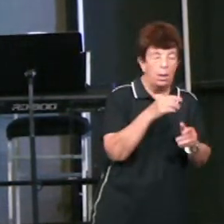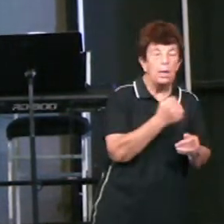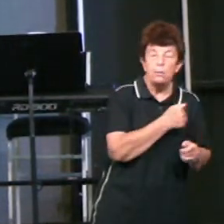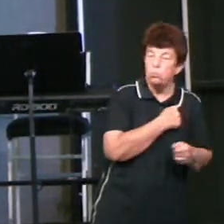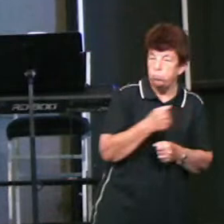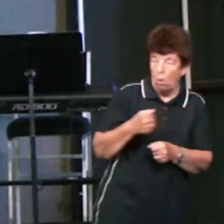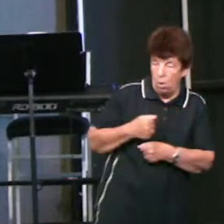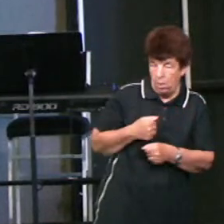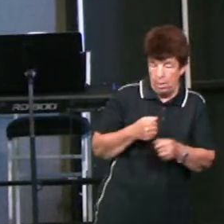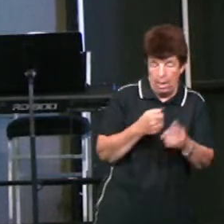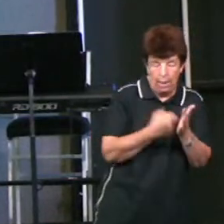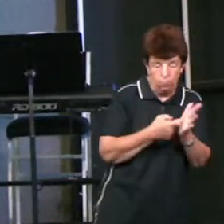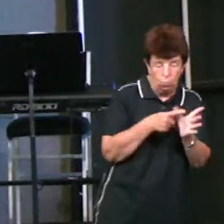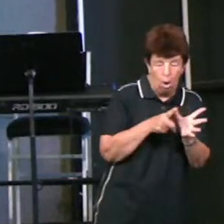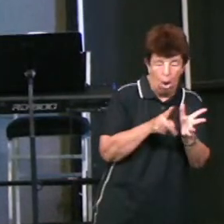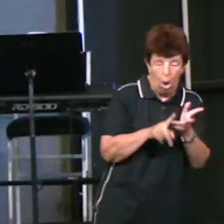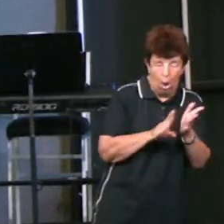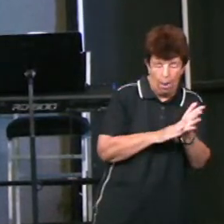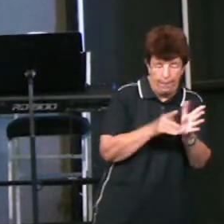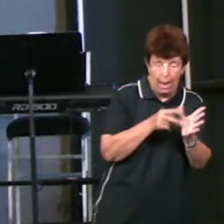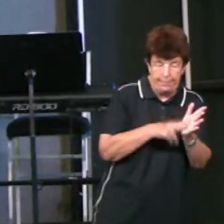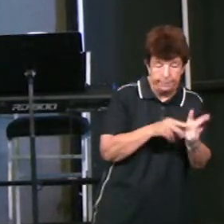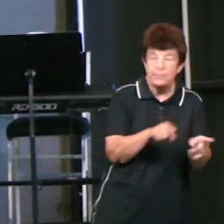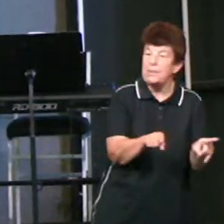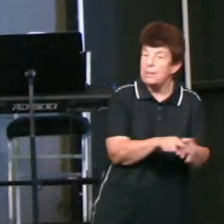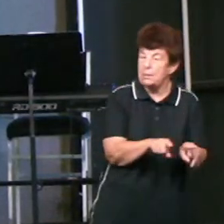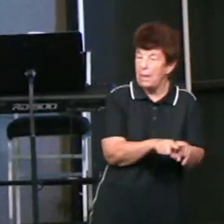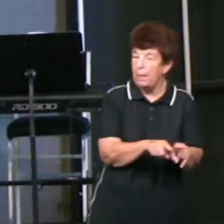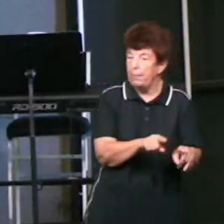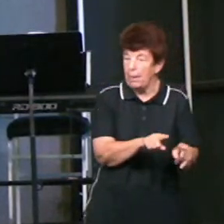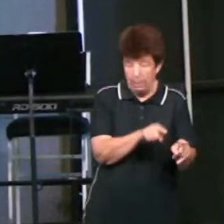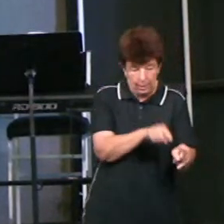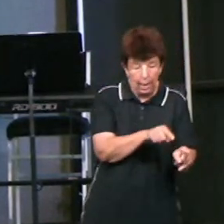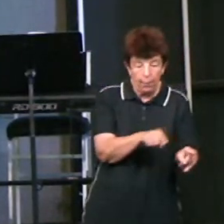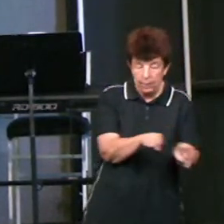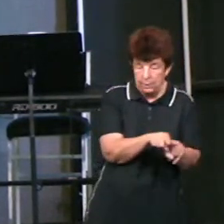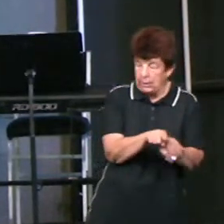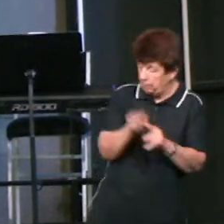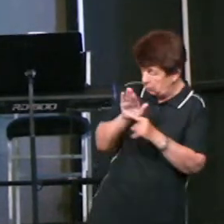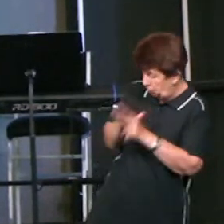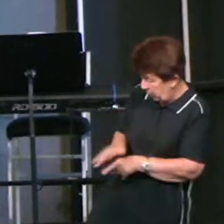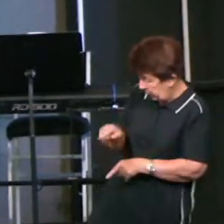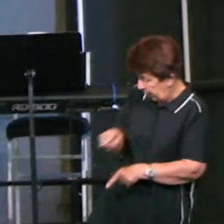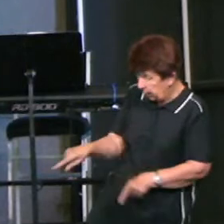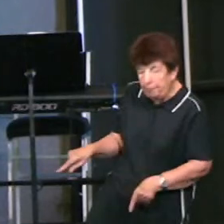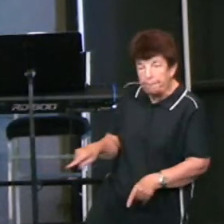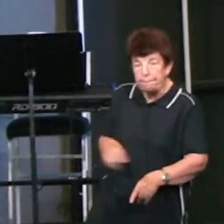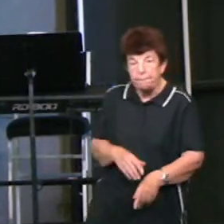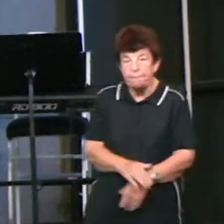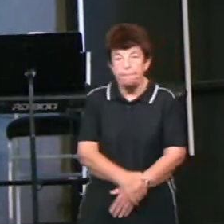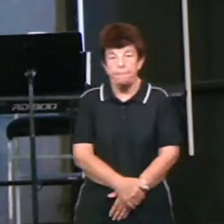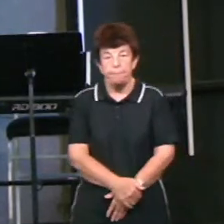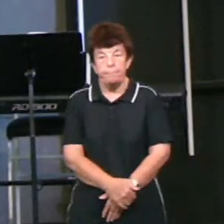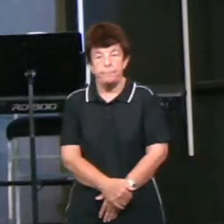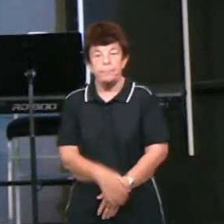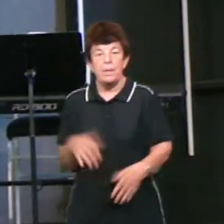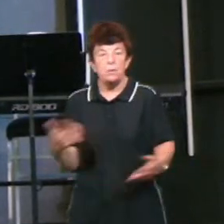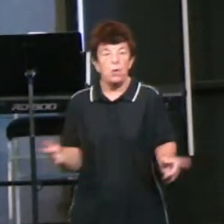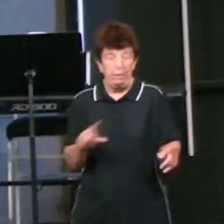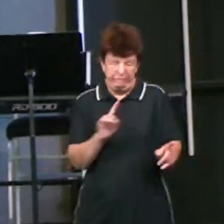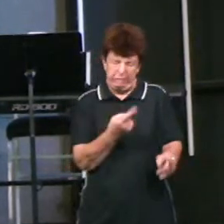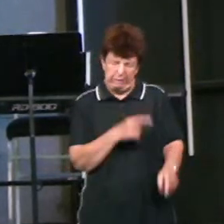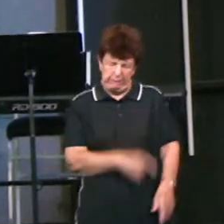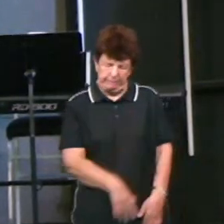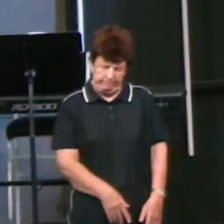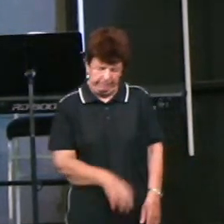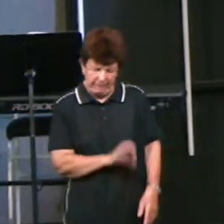army, keeping in mind that this is the same Roman army that was oppressing the Jews. And so at a first glance, he